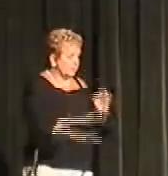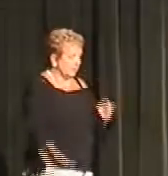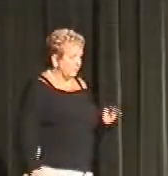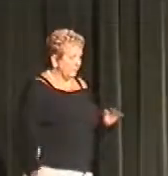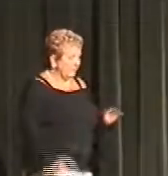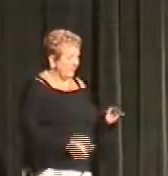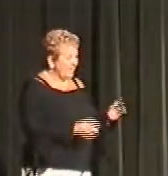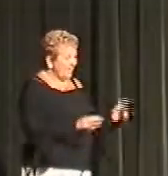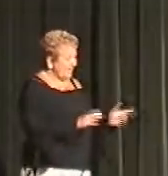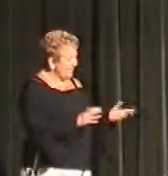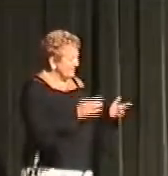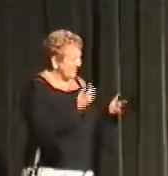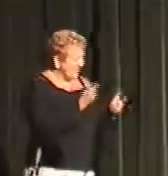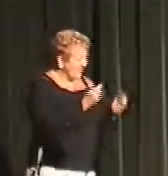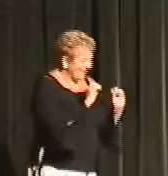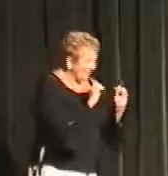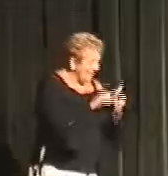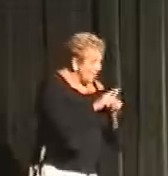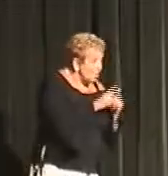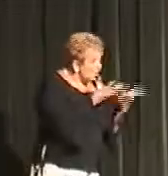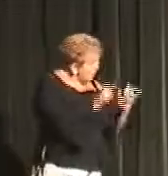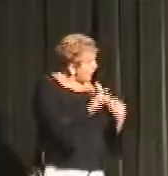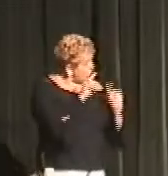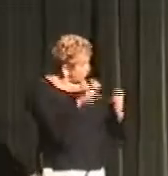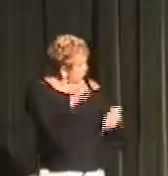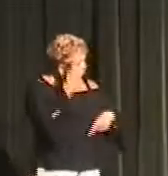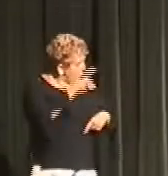to Hawaii or join AA? You know, it was just, that was it.